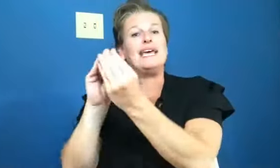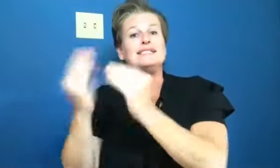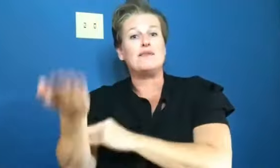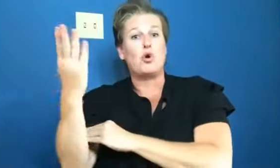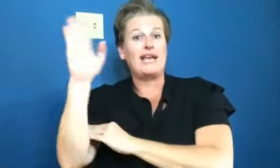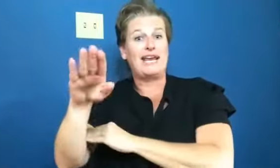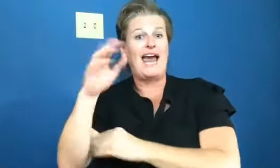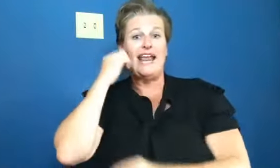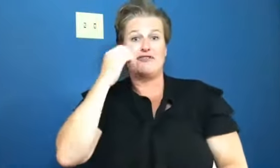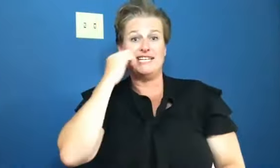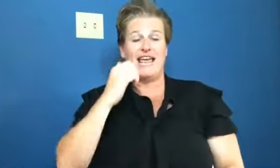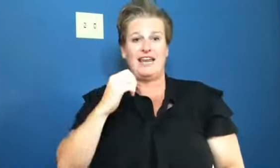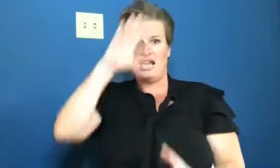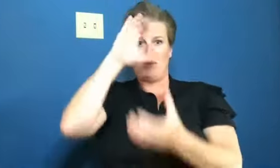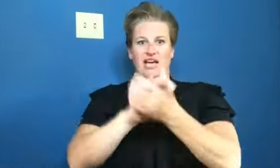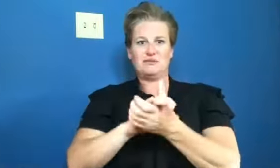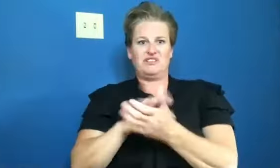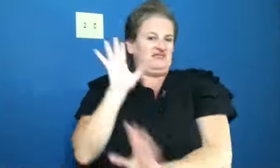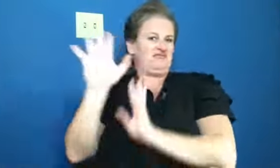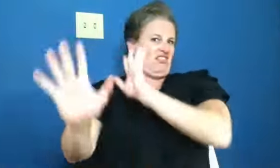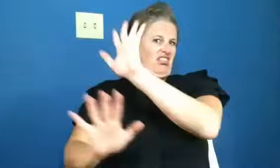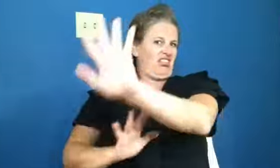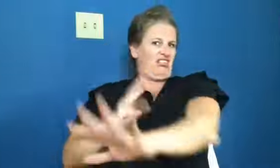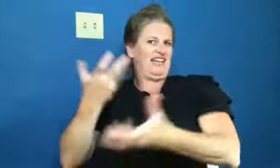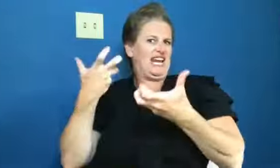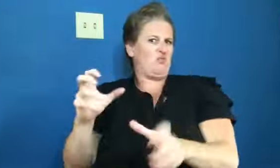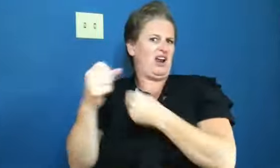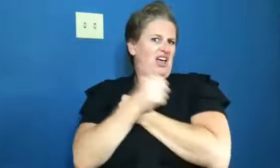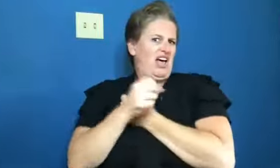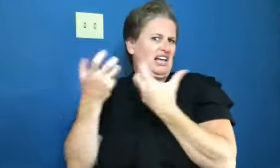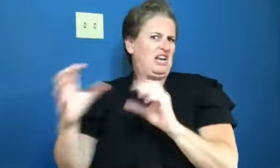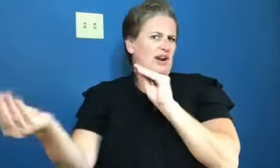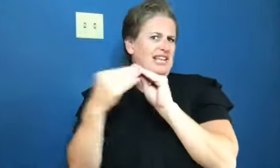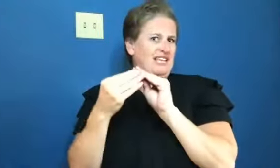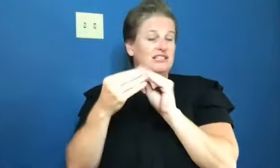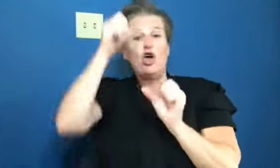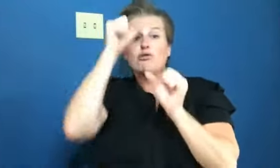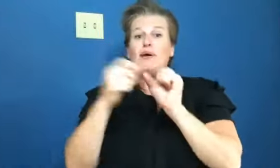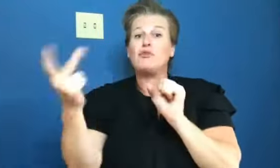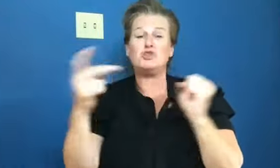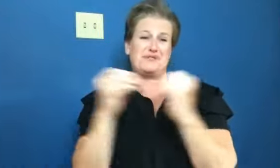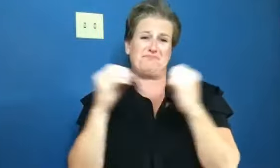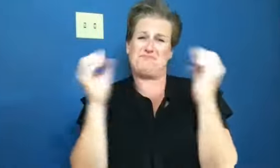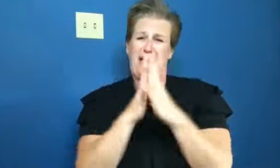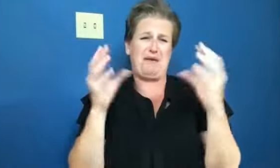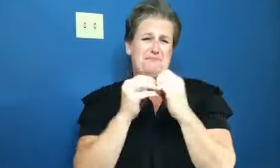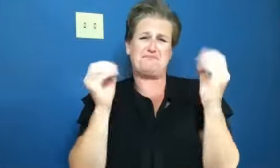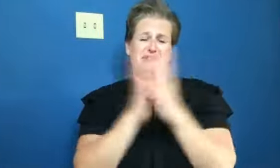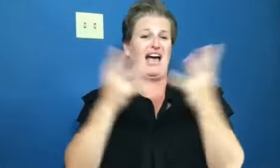my husband, he did not want to be hugged, nor did he want to be kissed. Because remember, we were fighting like dogs and cats. I'd already told him I wanted a divorce, right? So